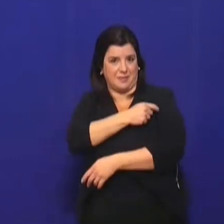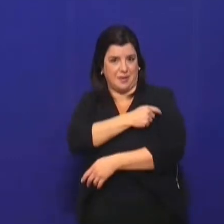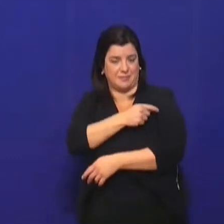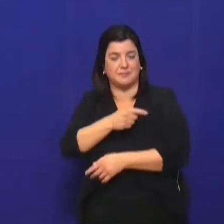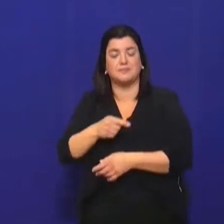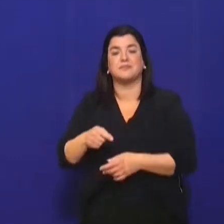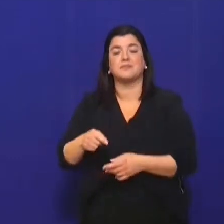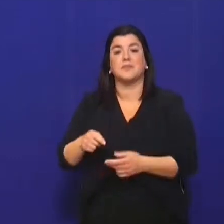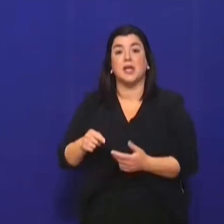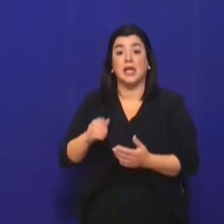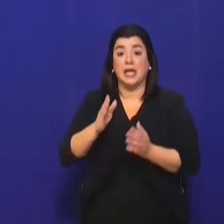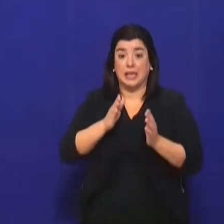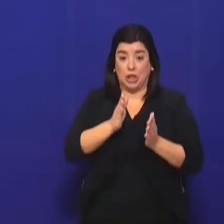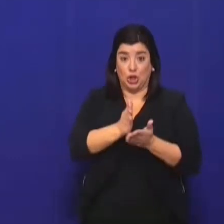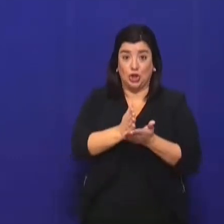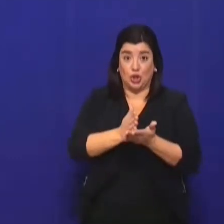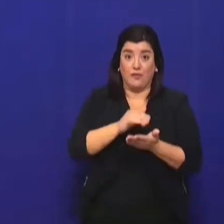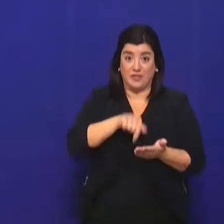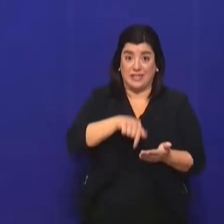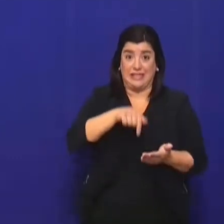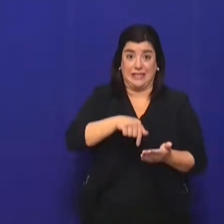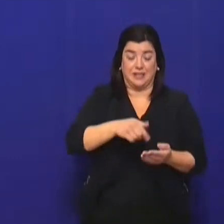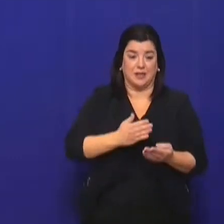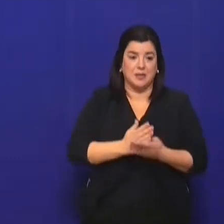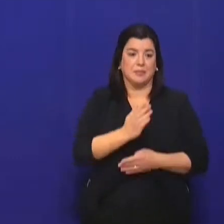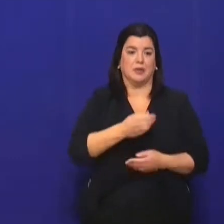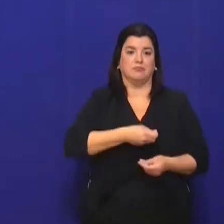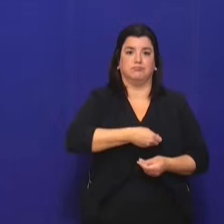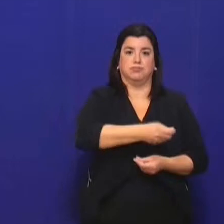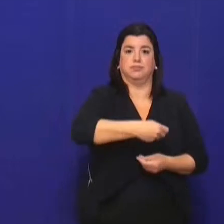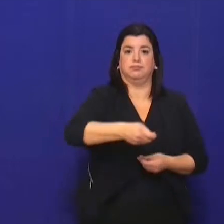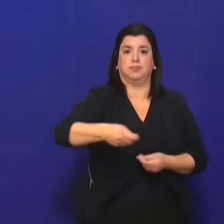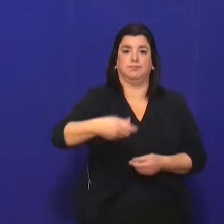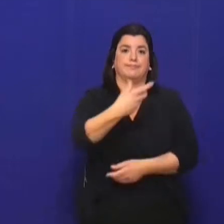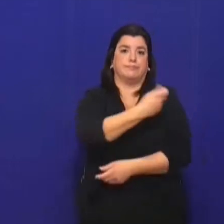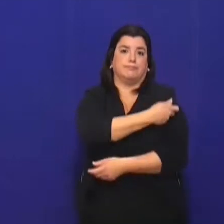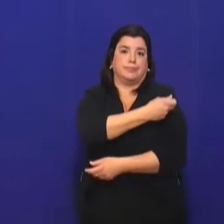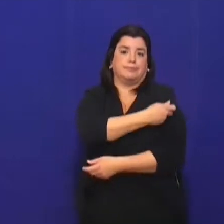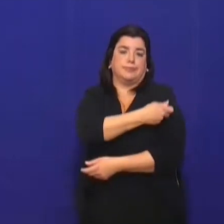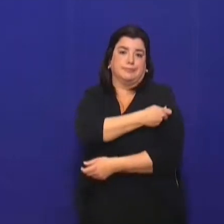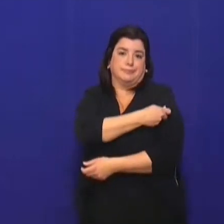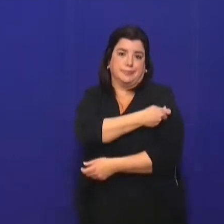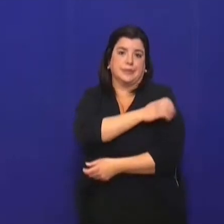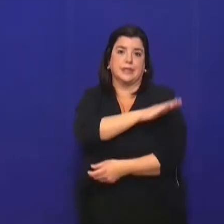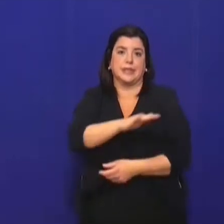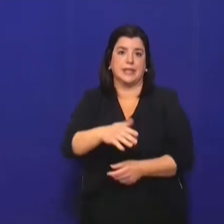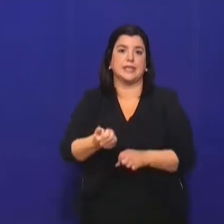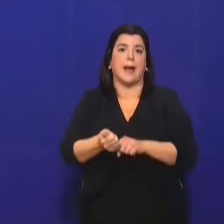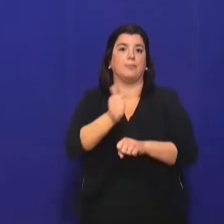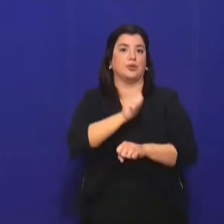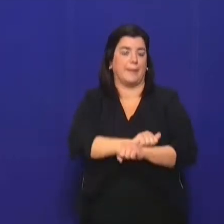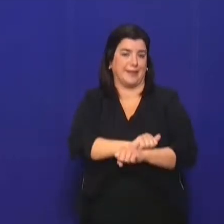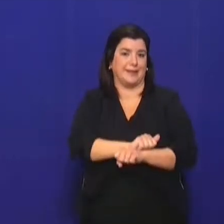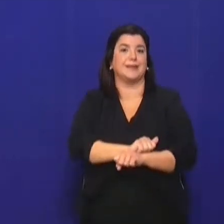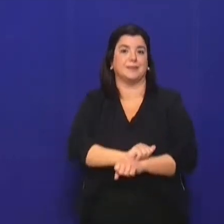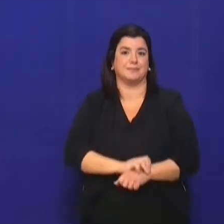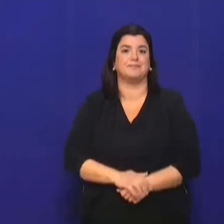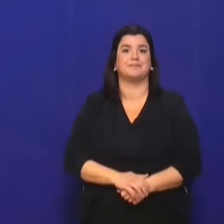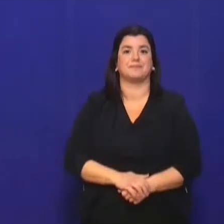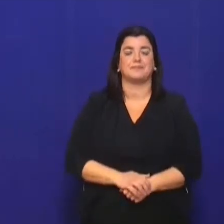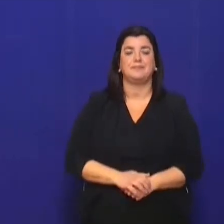tieni doża u l-komplement kollu nkunu propju qegħdin nagħtawh lil dawk in-nies bl-appuntamenti li nkunu qegħdin